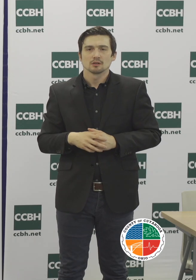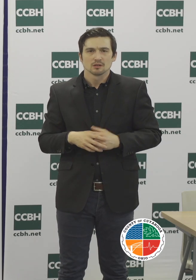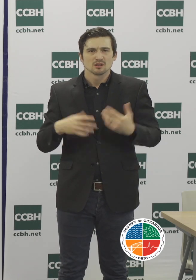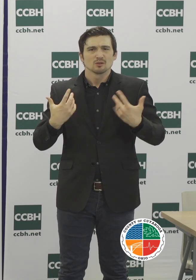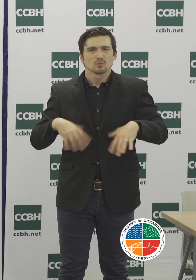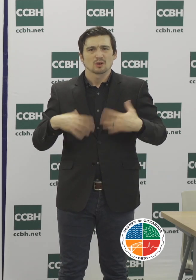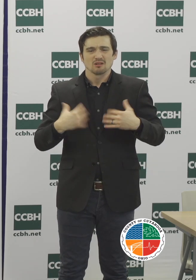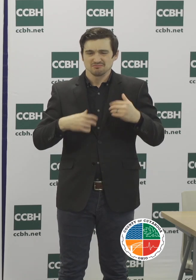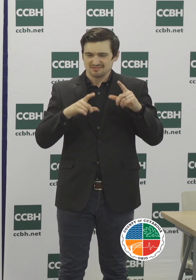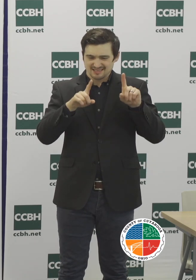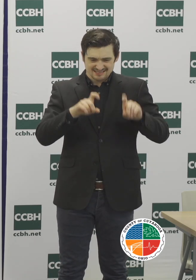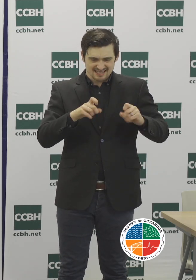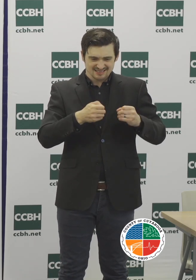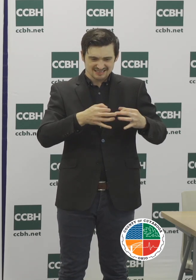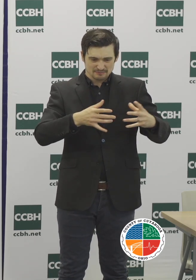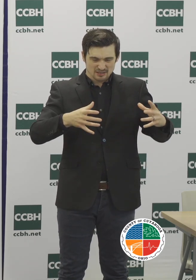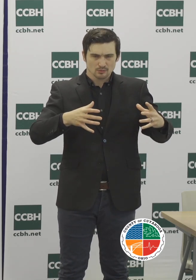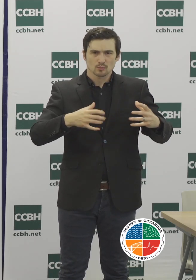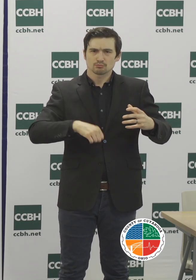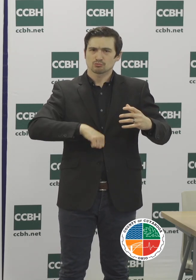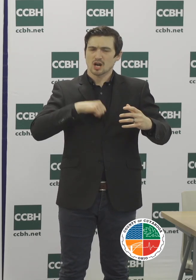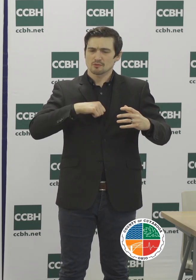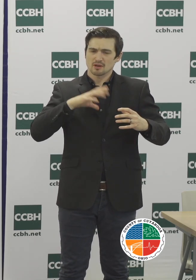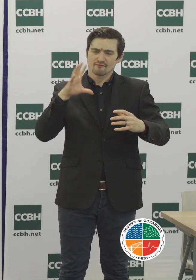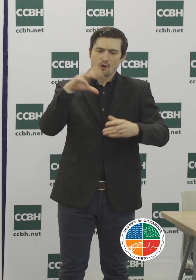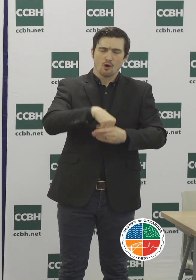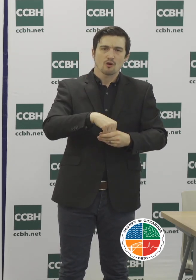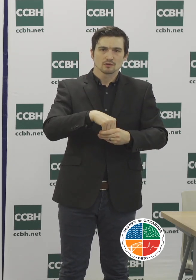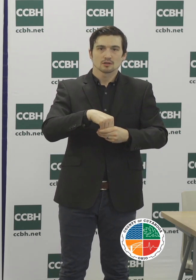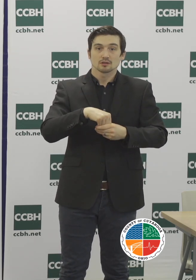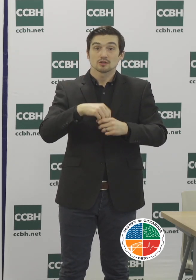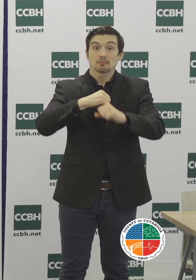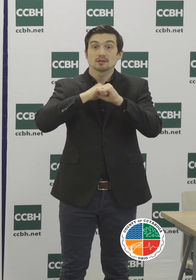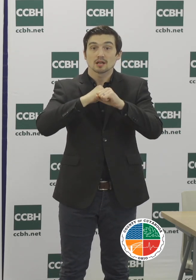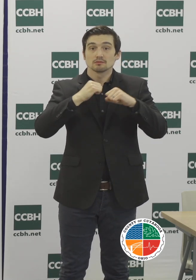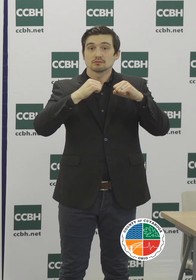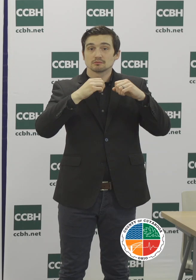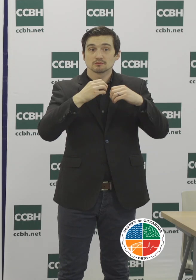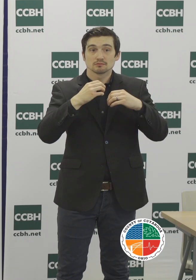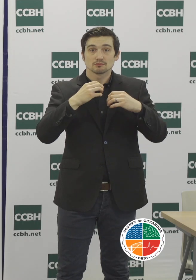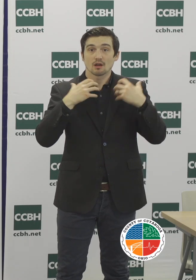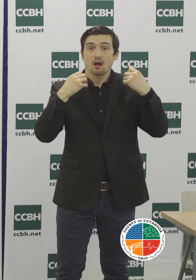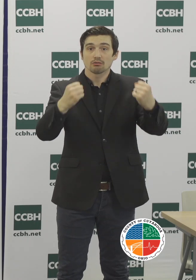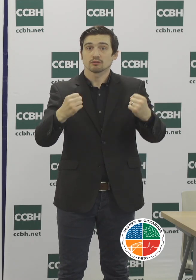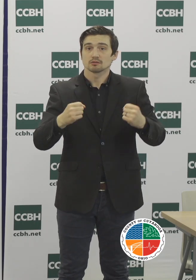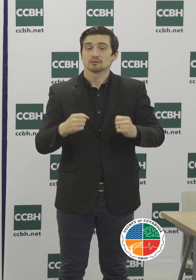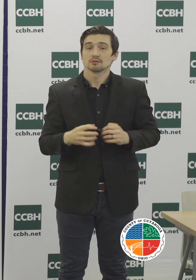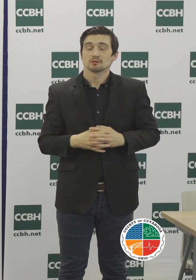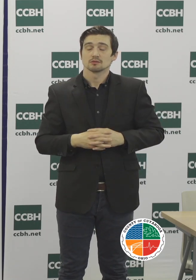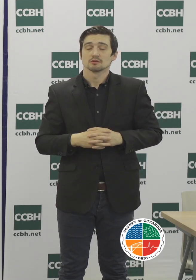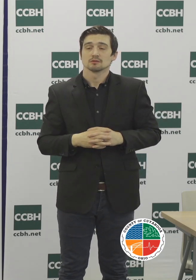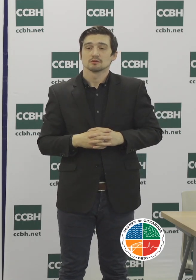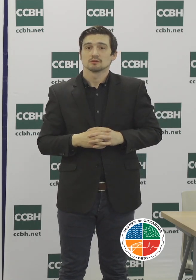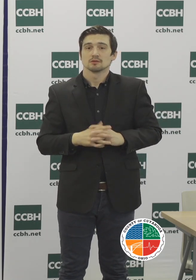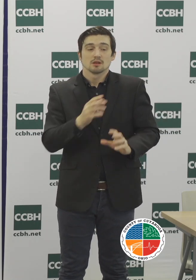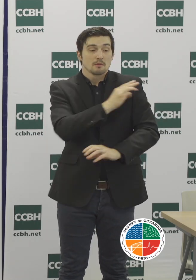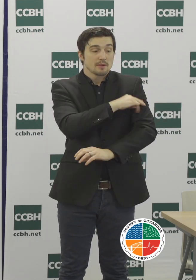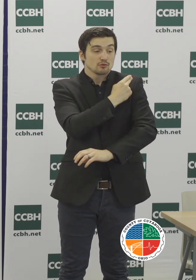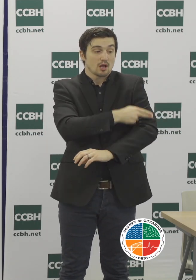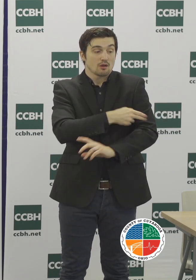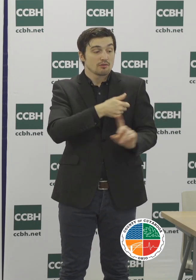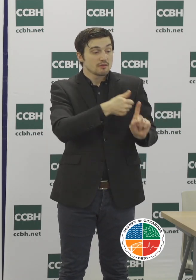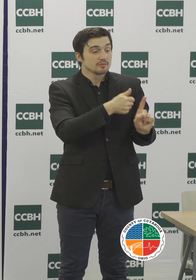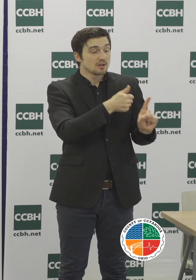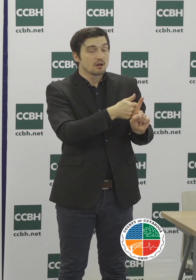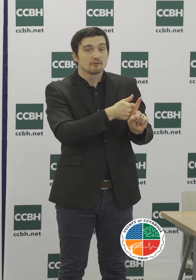testing services as we partner with our communities and protect the public's health and well-being. Metro Health released a